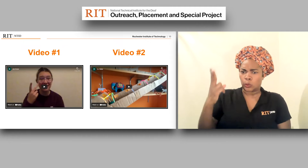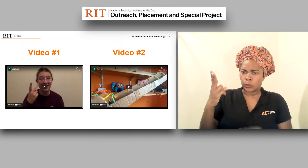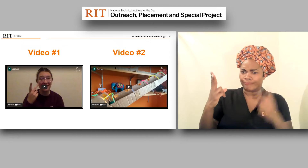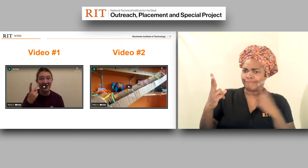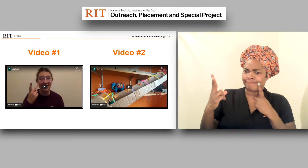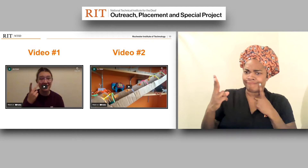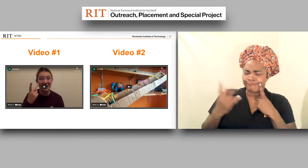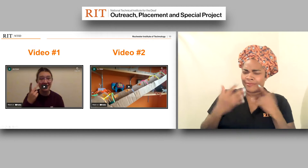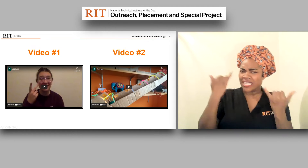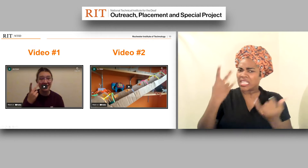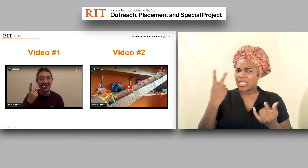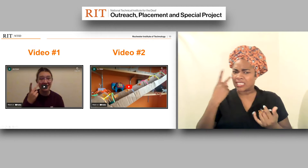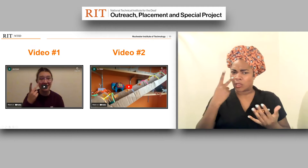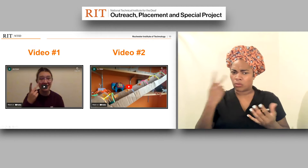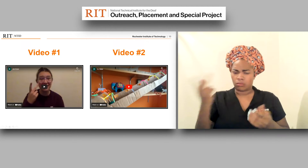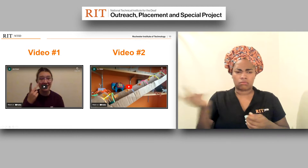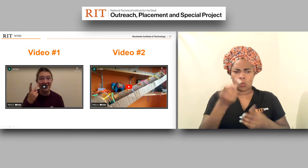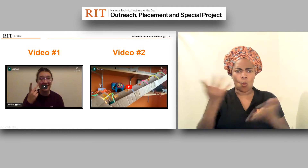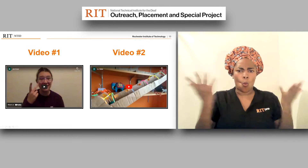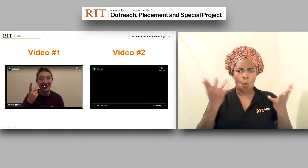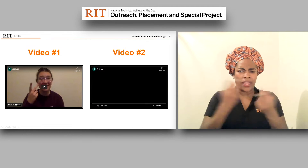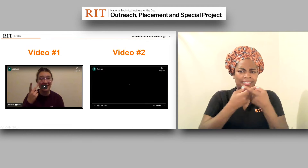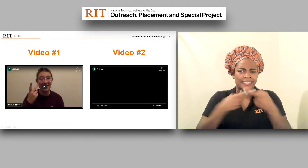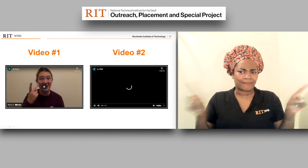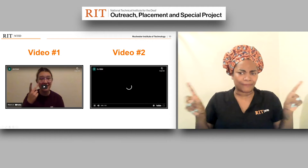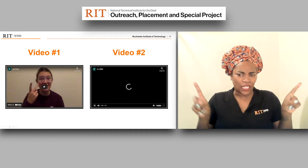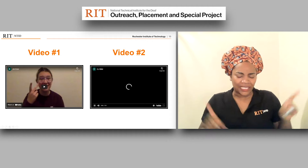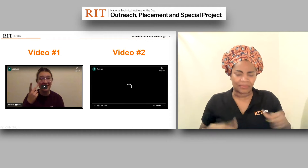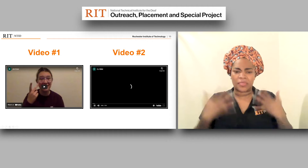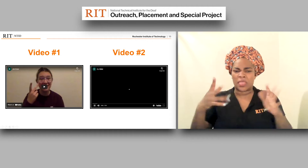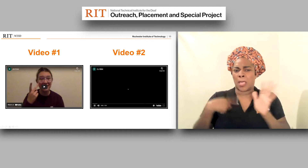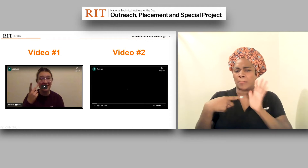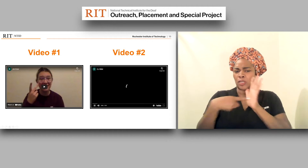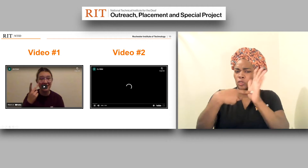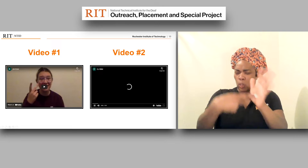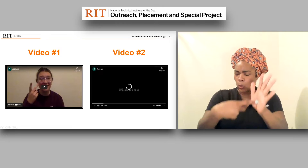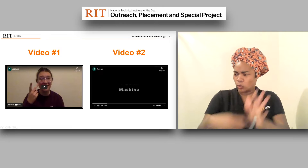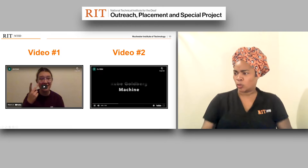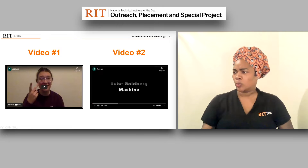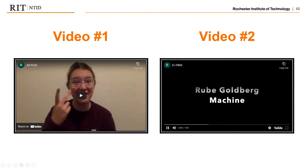What's the difference between 1 and 2?